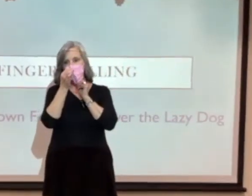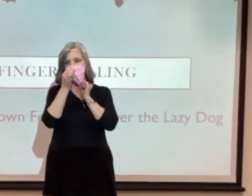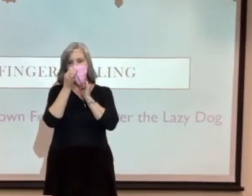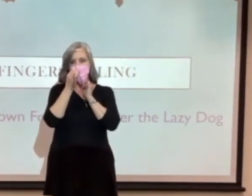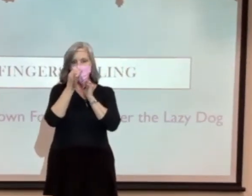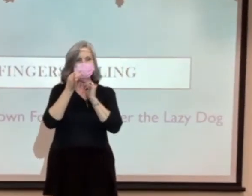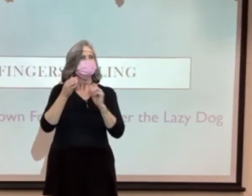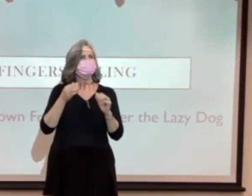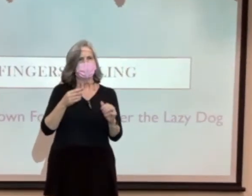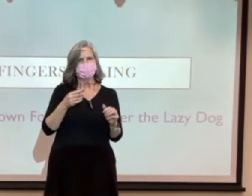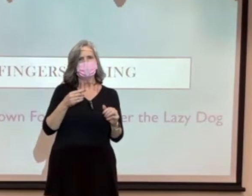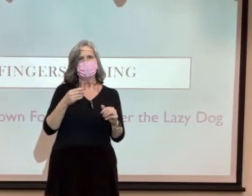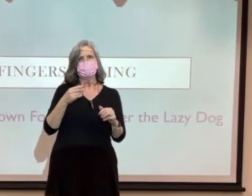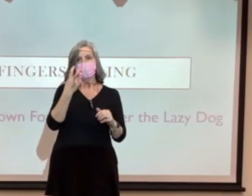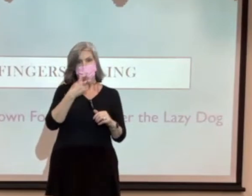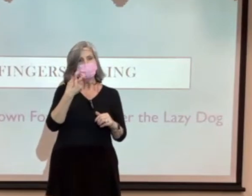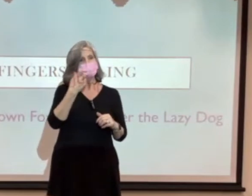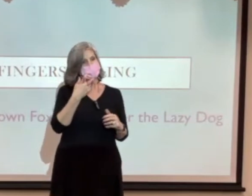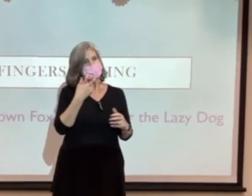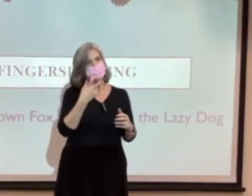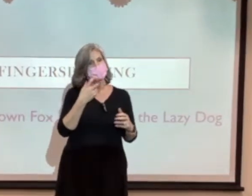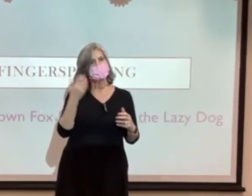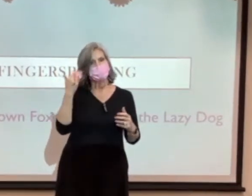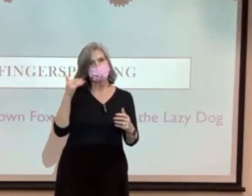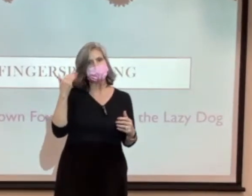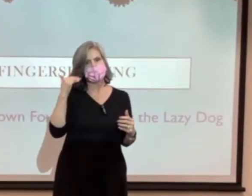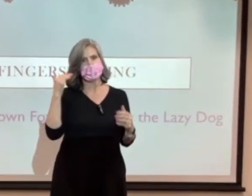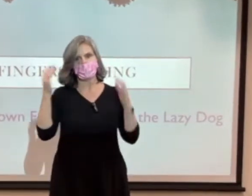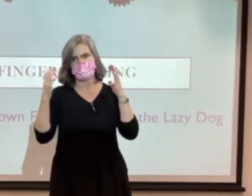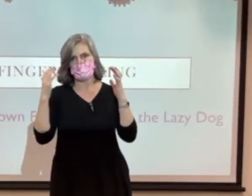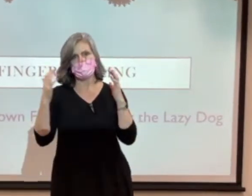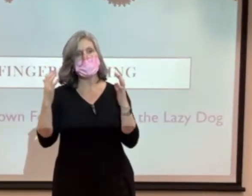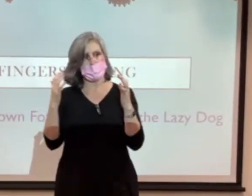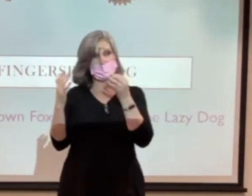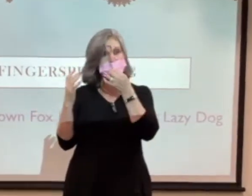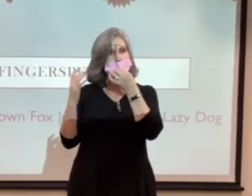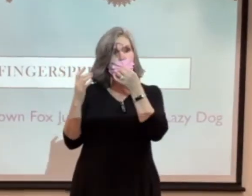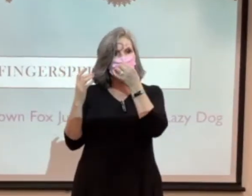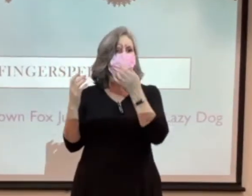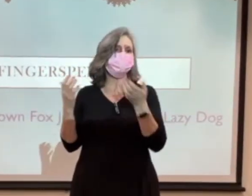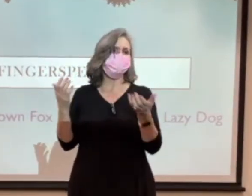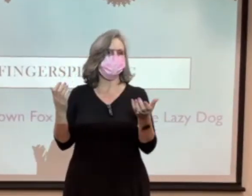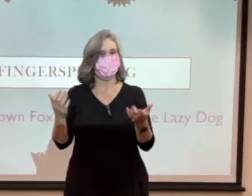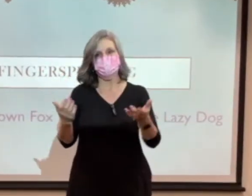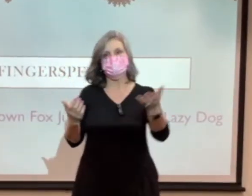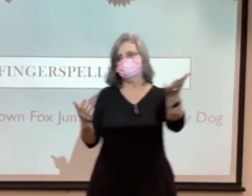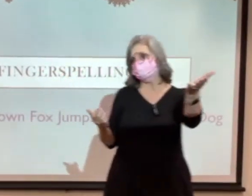in. But he was very oral, which means he did a lot of listening. He had hearing aids. One of the things we don't ask, I see someone